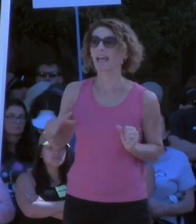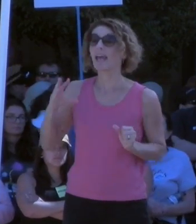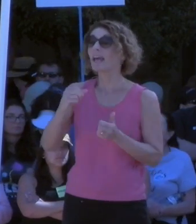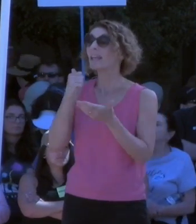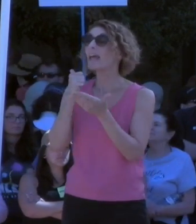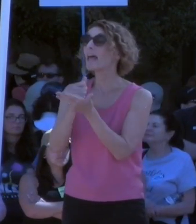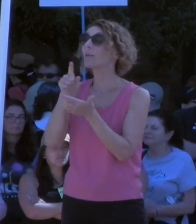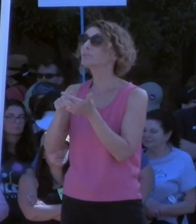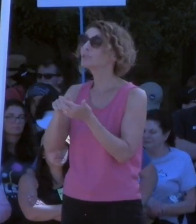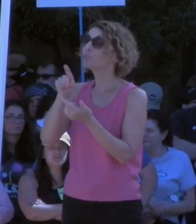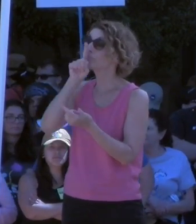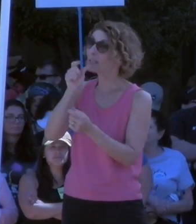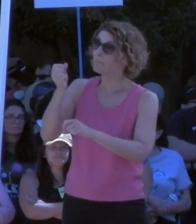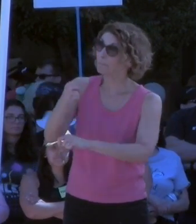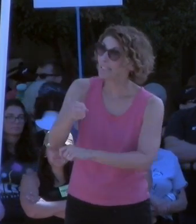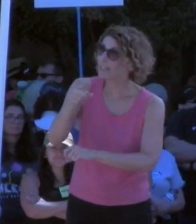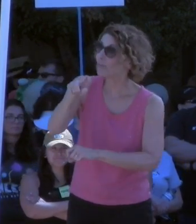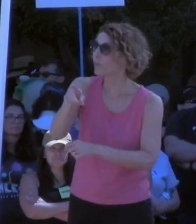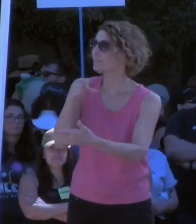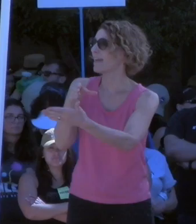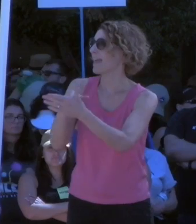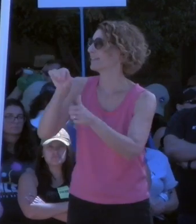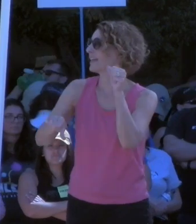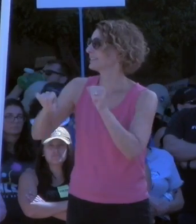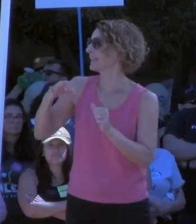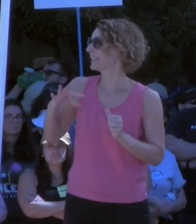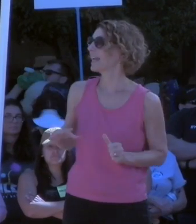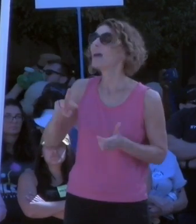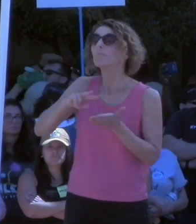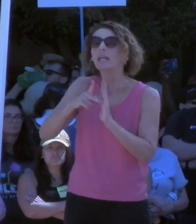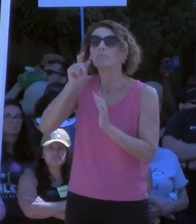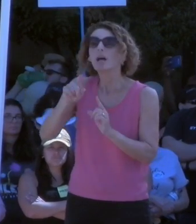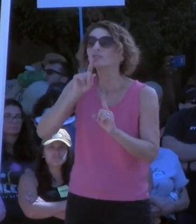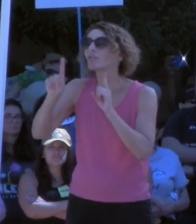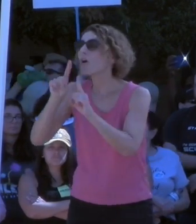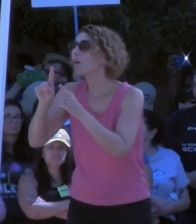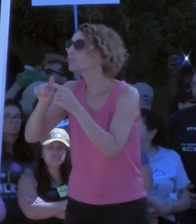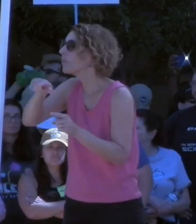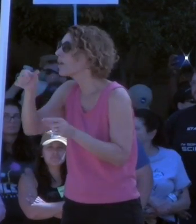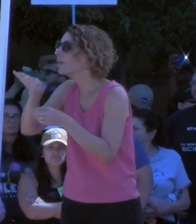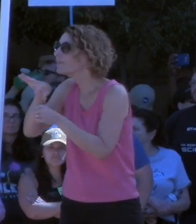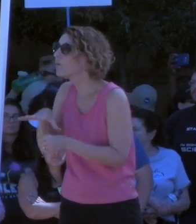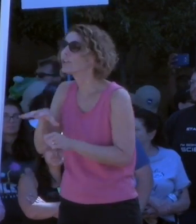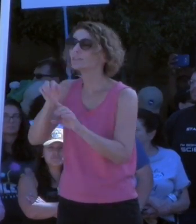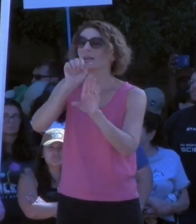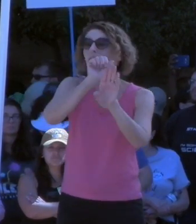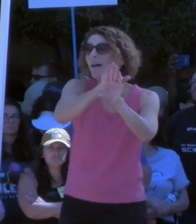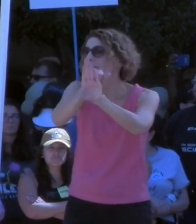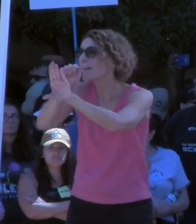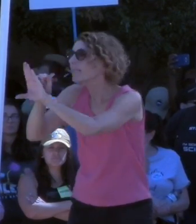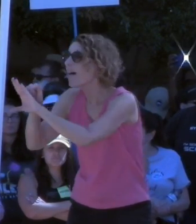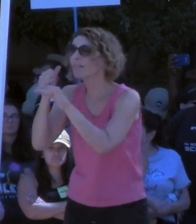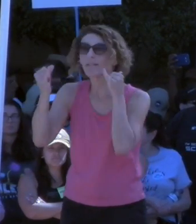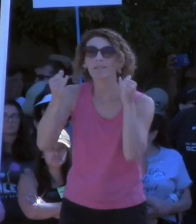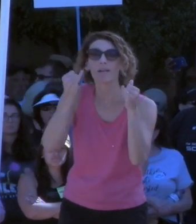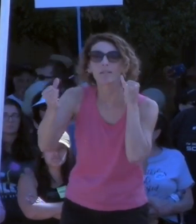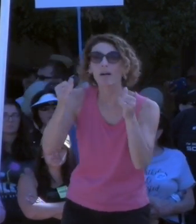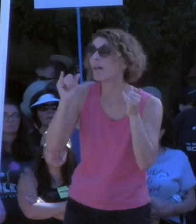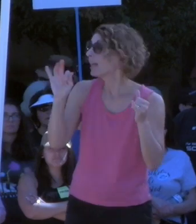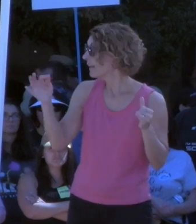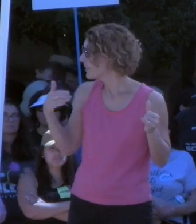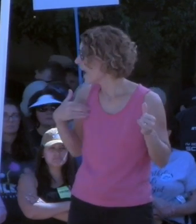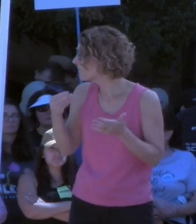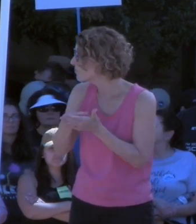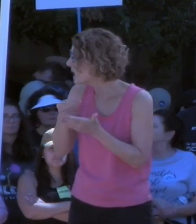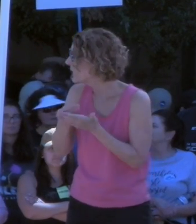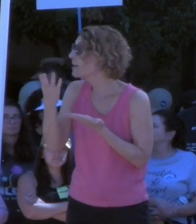candidates. And that comes down to talking to voters, being knocking on doors, making phone calls. If you have the means, make a donation to a